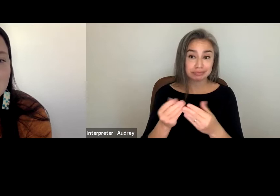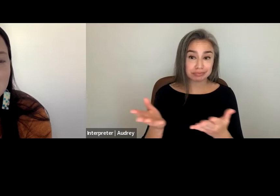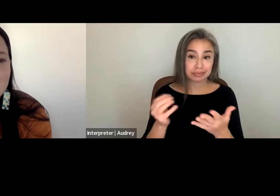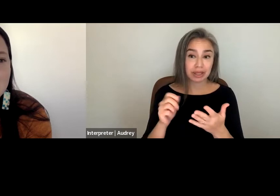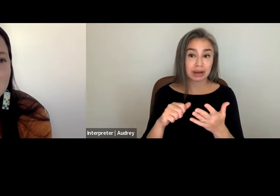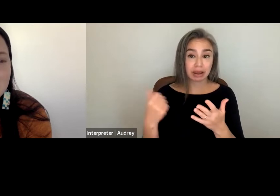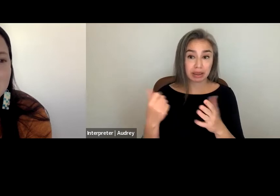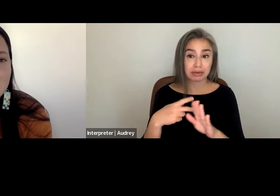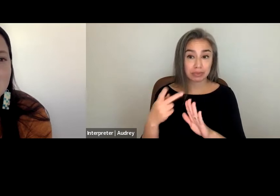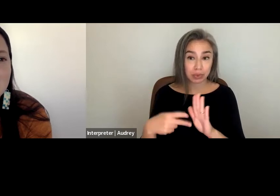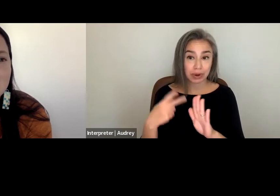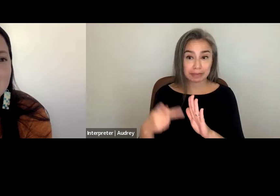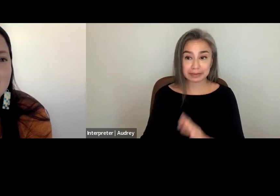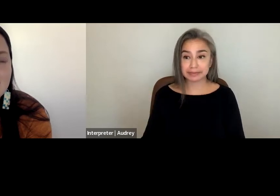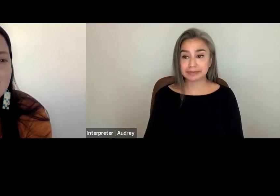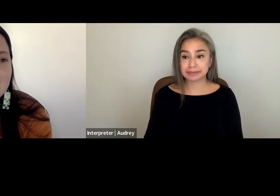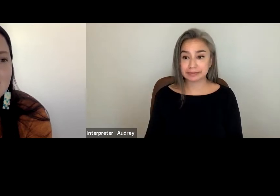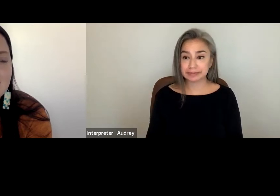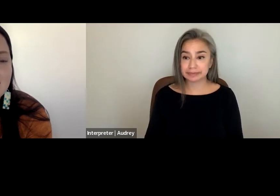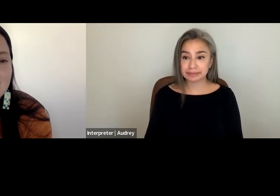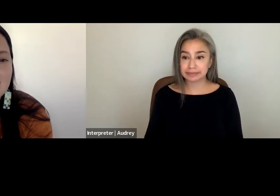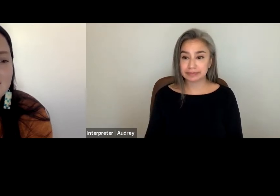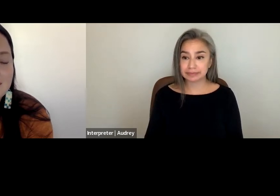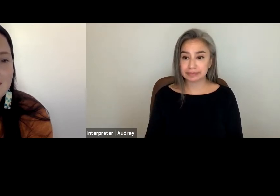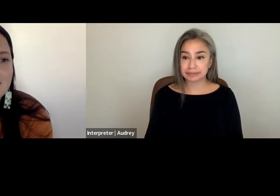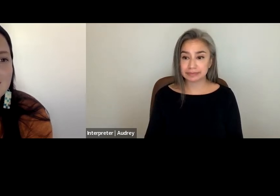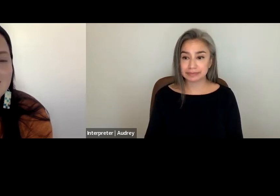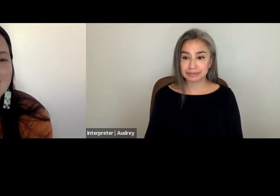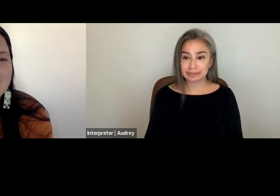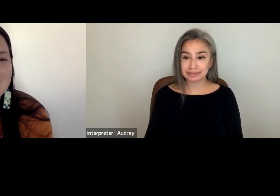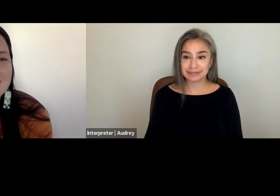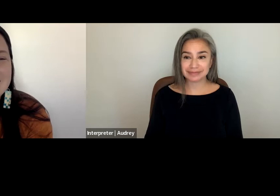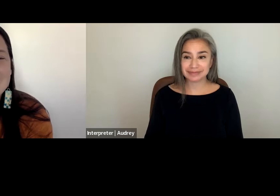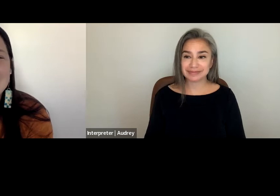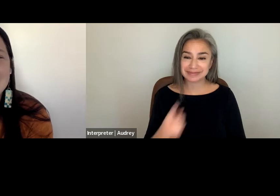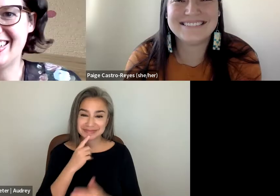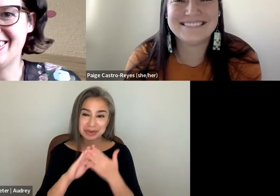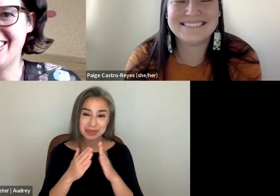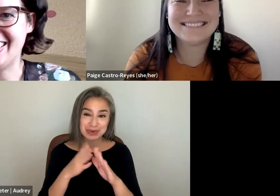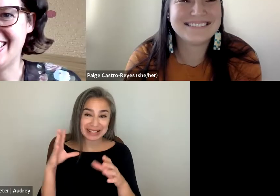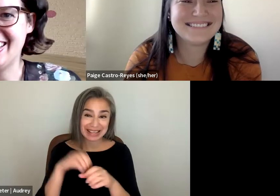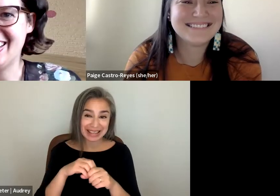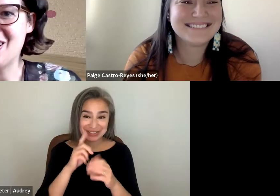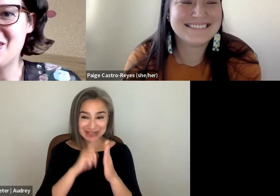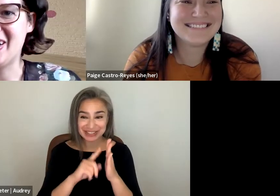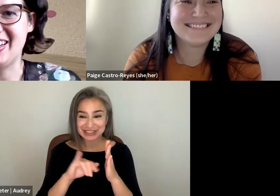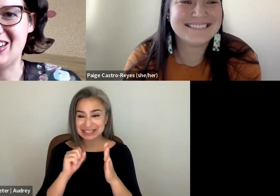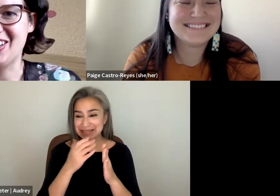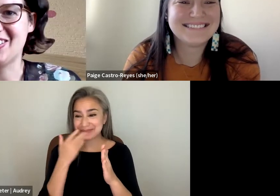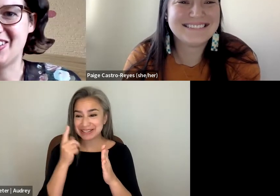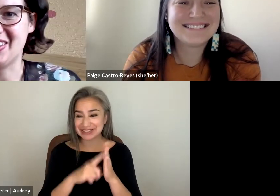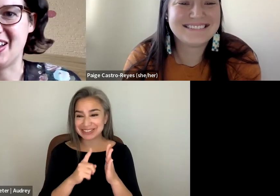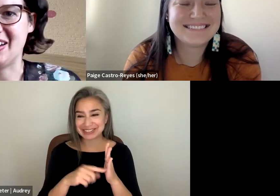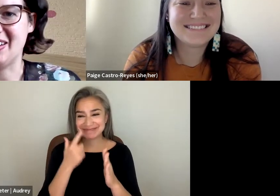other programming. Community engaged research is the best research. Yes, we agree.